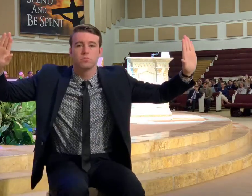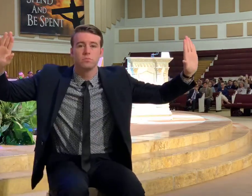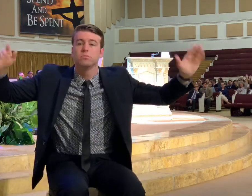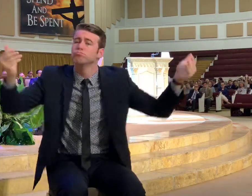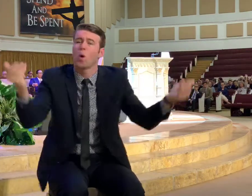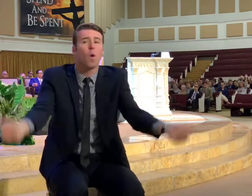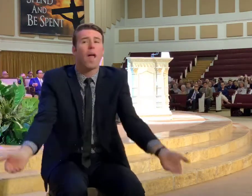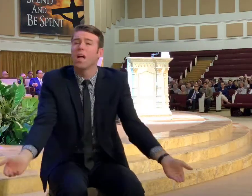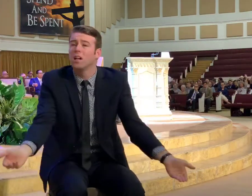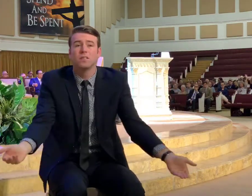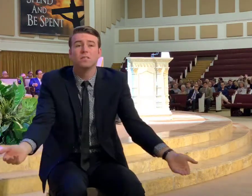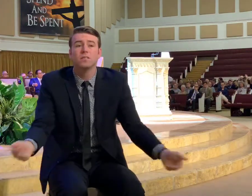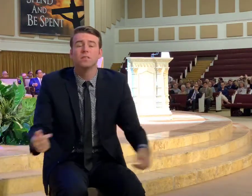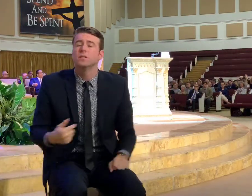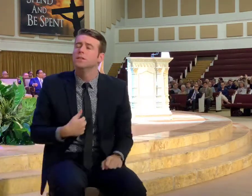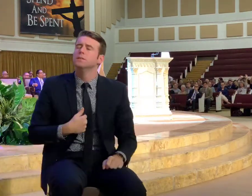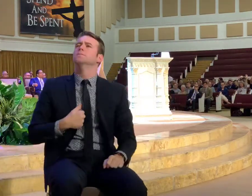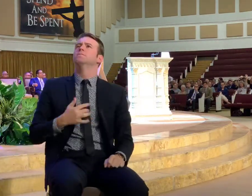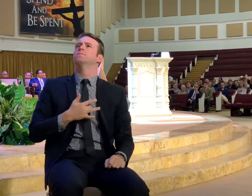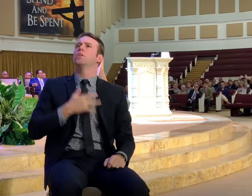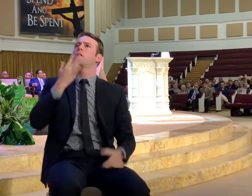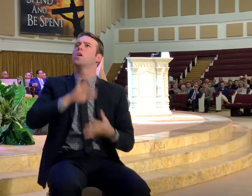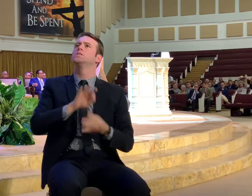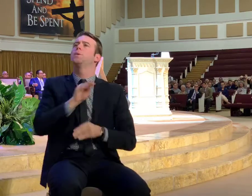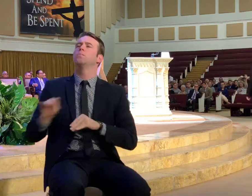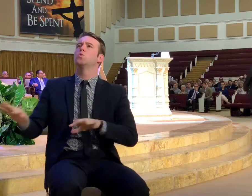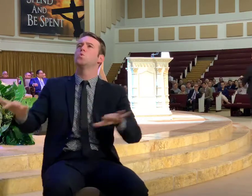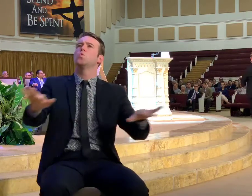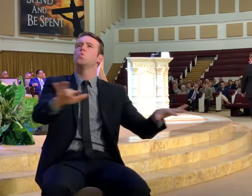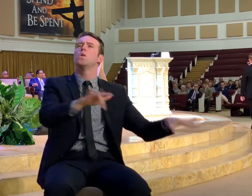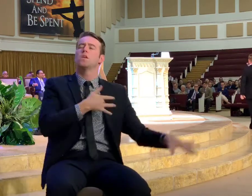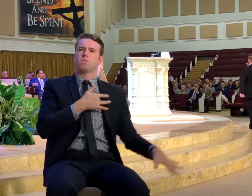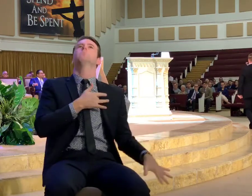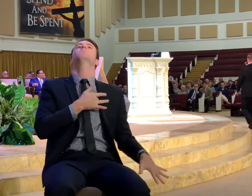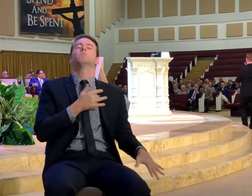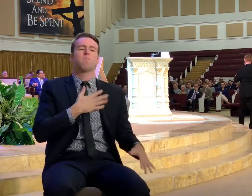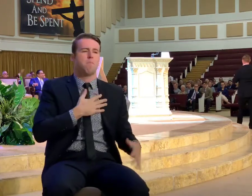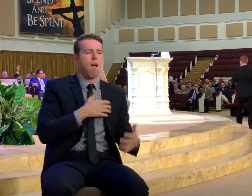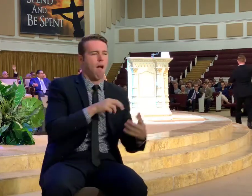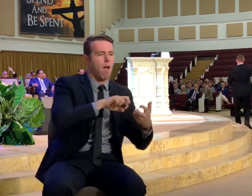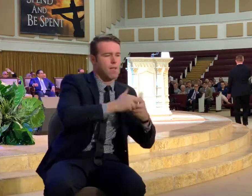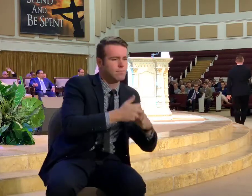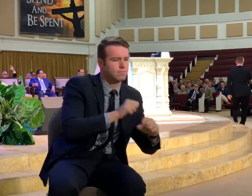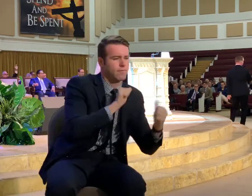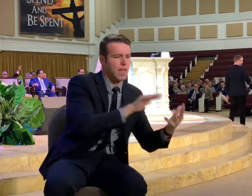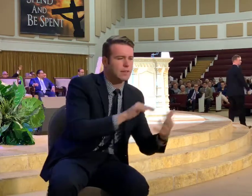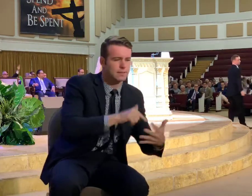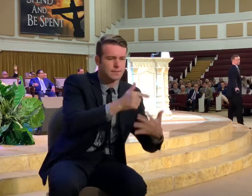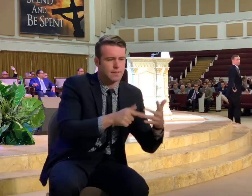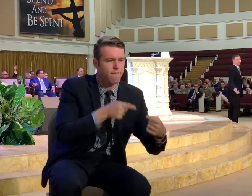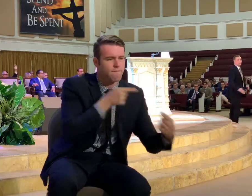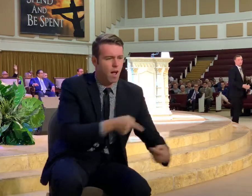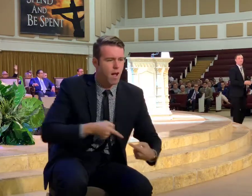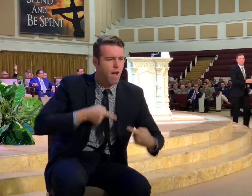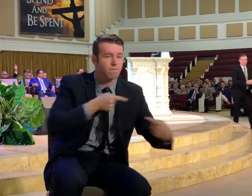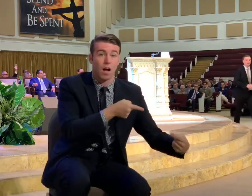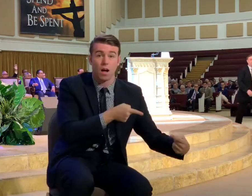go ahead. If you feel the Spirit of God moving on you, and you've been facing some things and fighting some things,